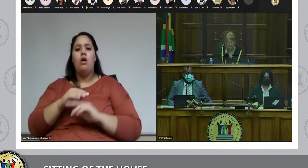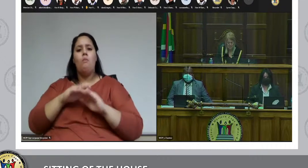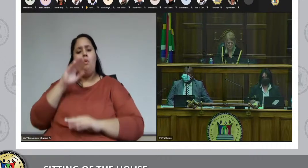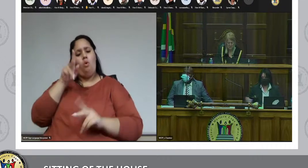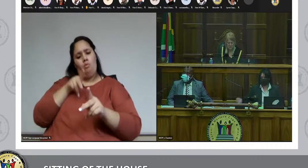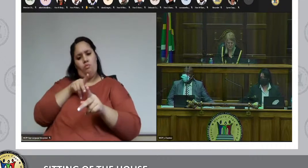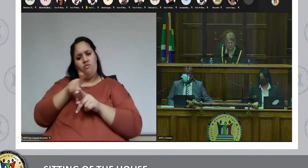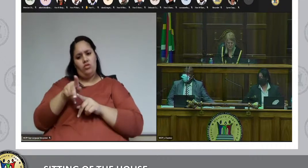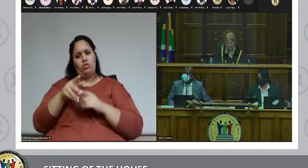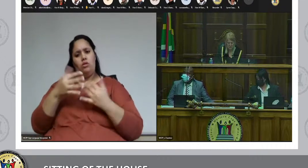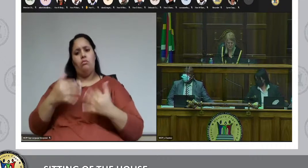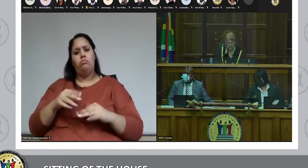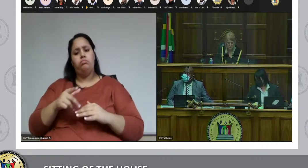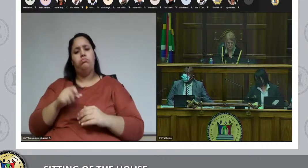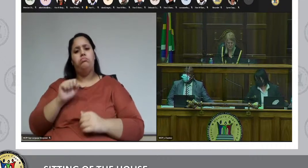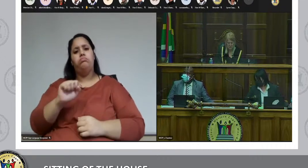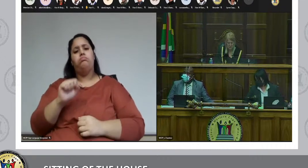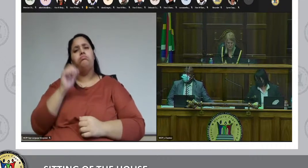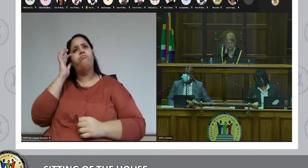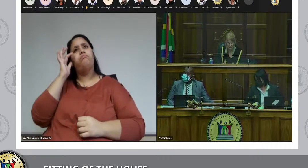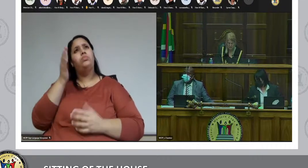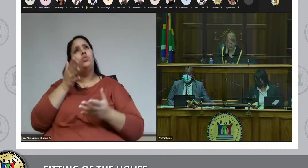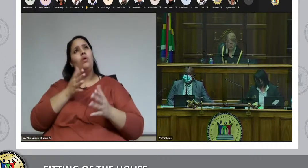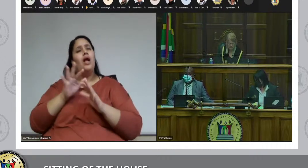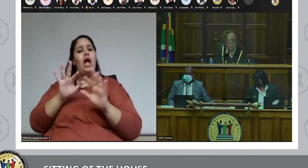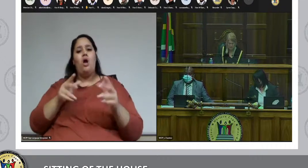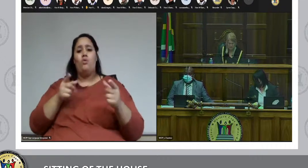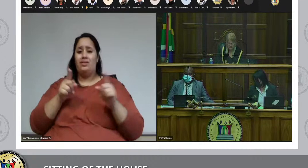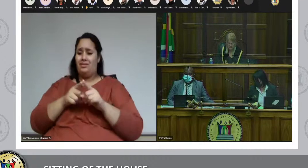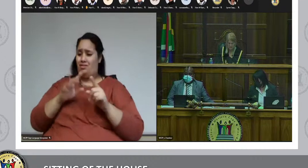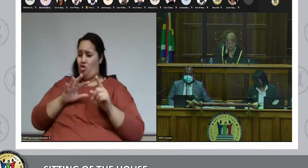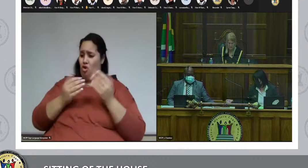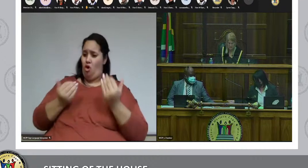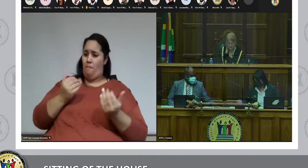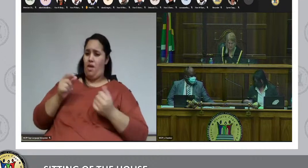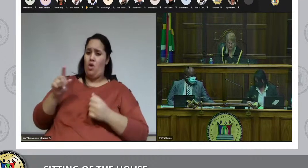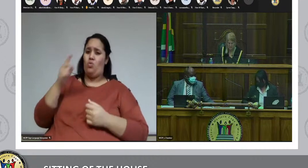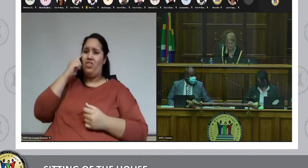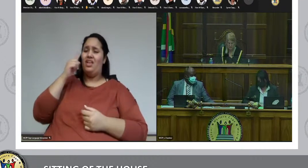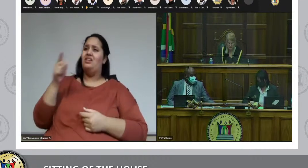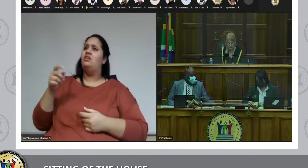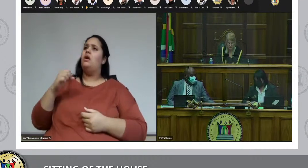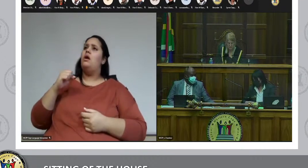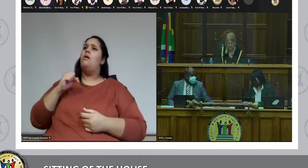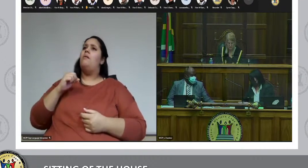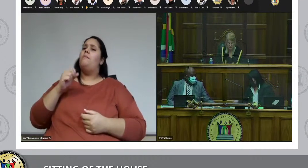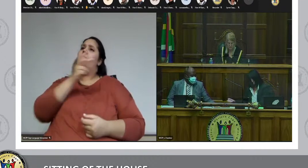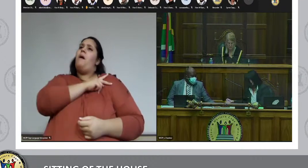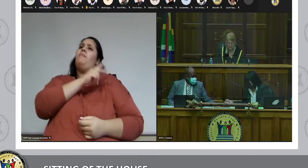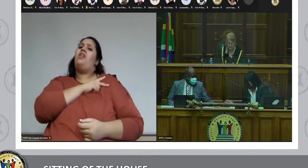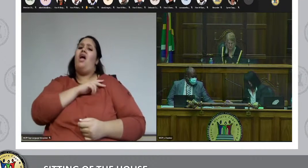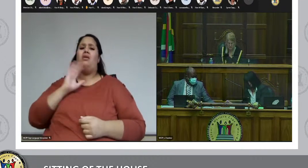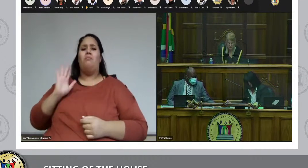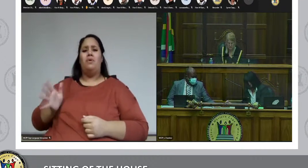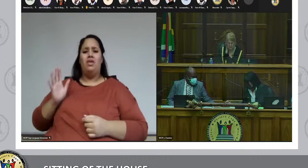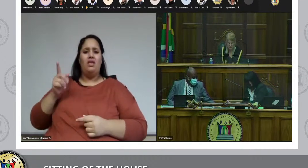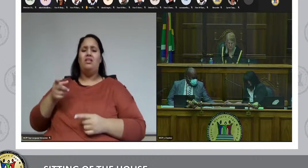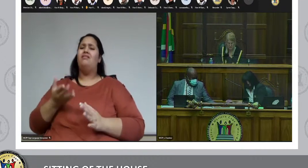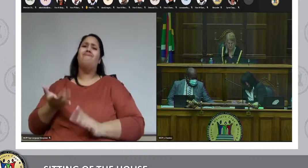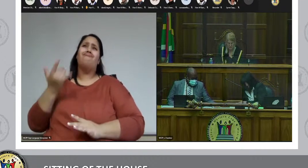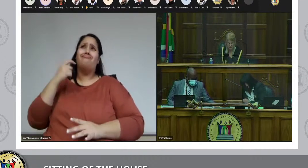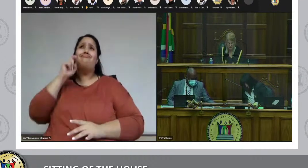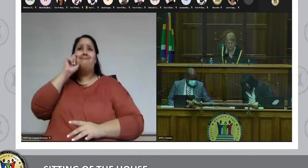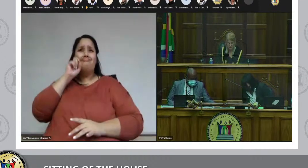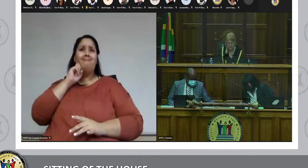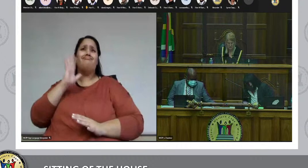and forward-thinking than the way you guys are thinking of Bambananis. You know, you unfortunately so in the 1980s with